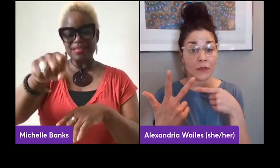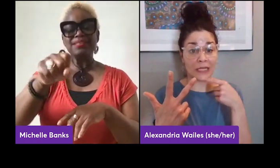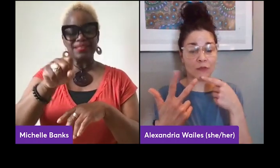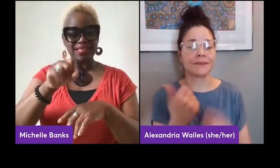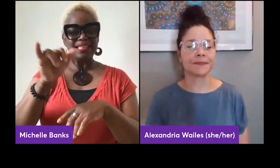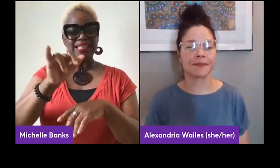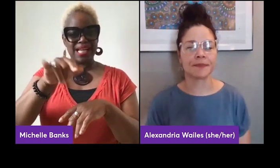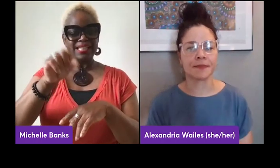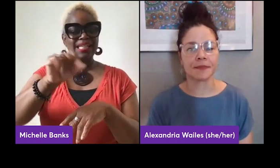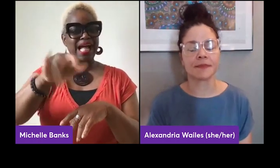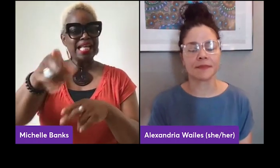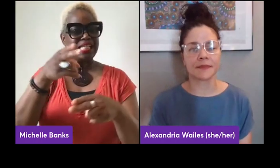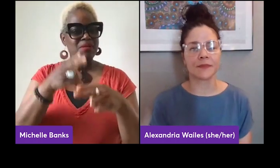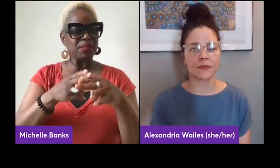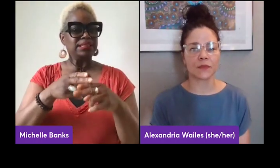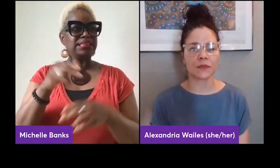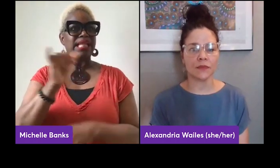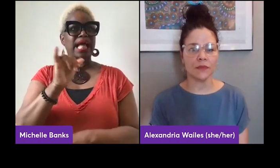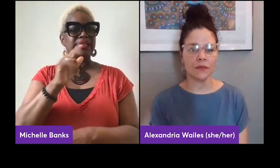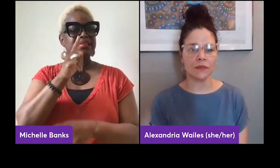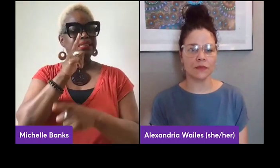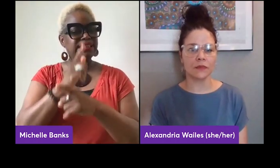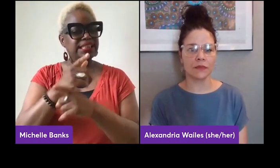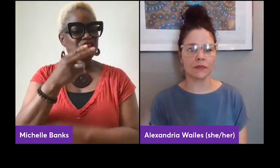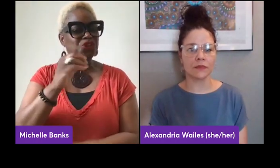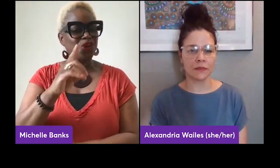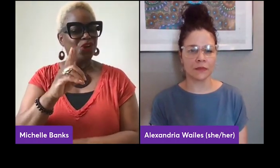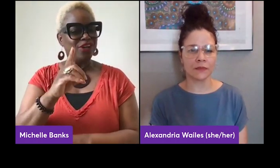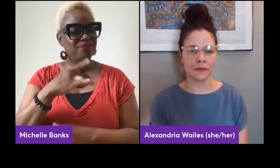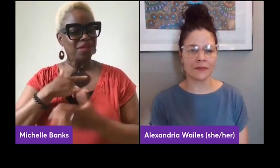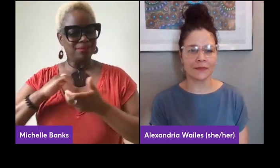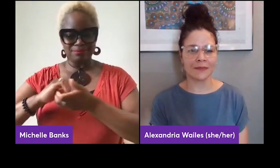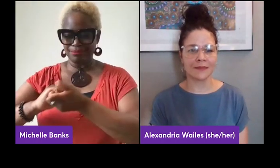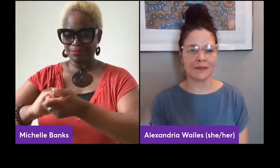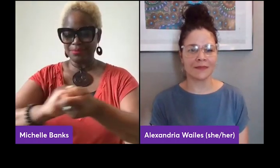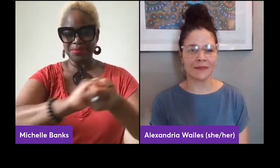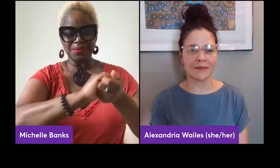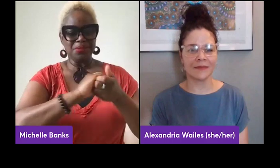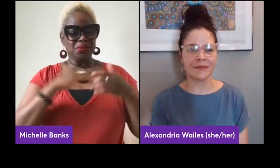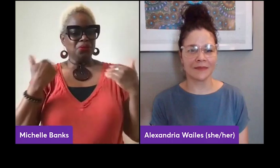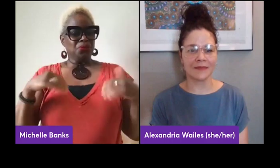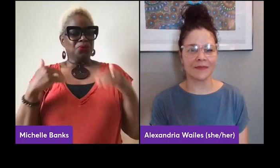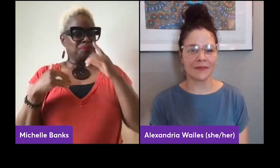members. Yes, and like you mentioned, there was the bond of sisterhood.